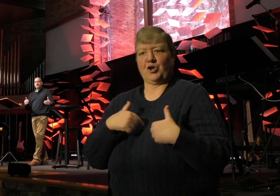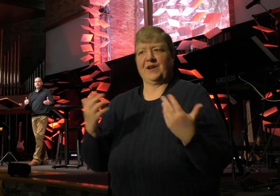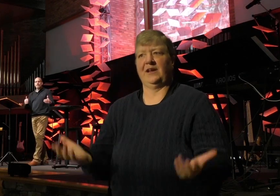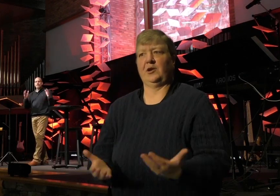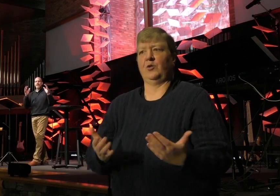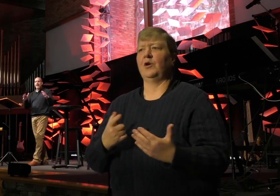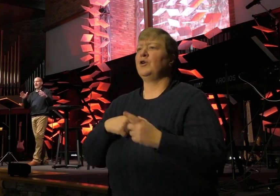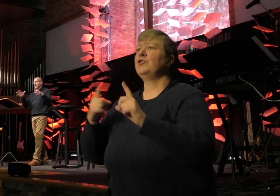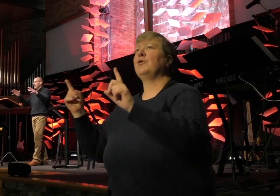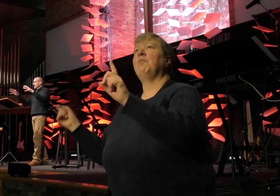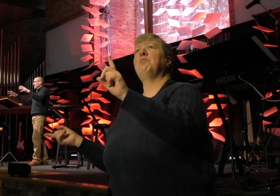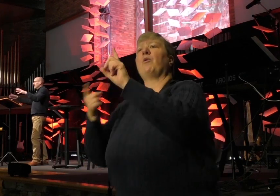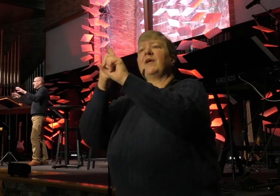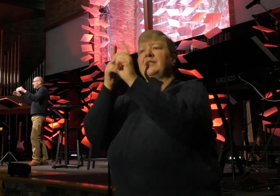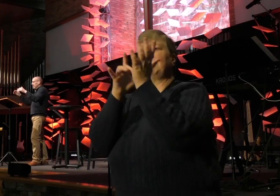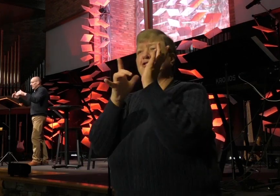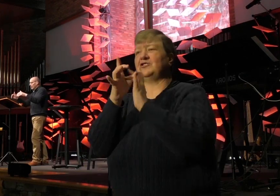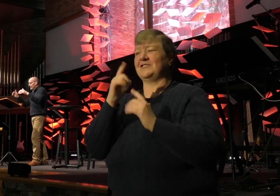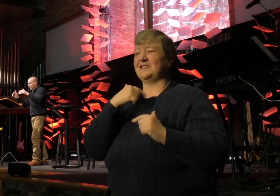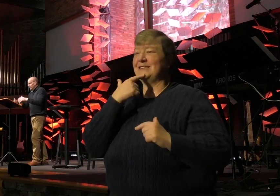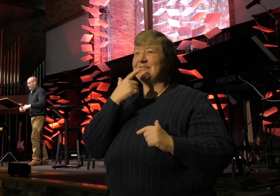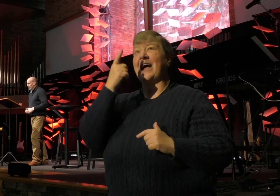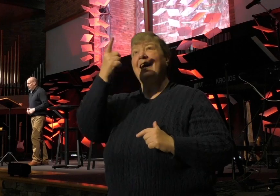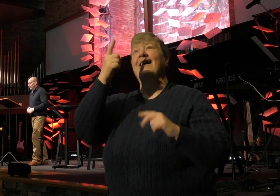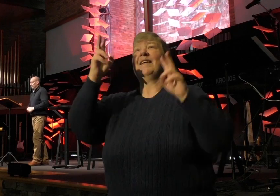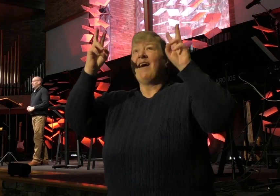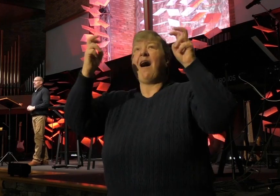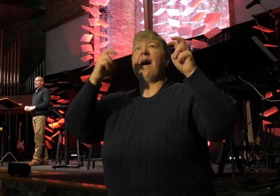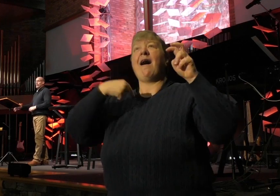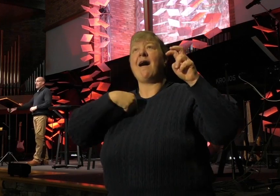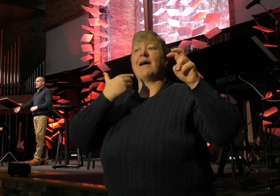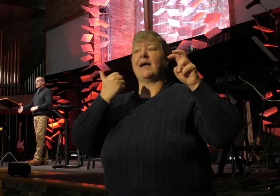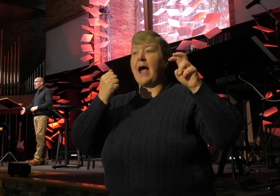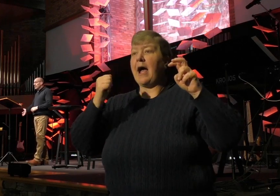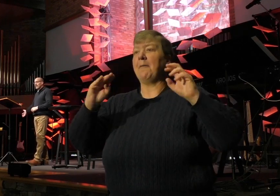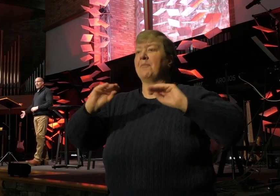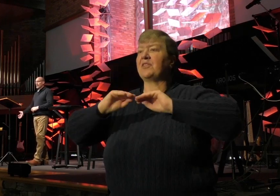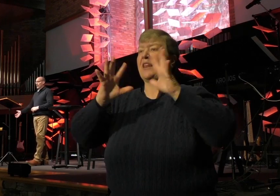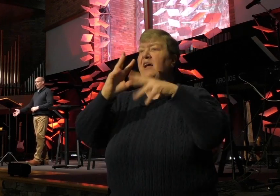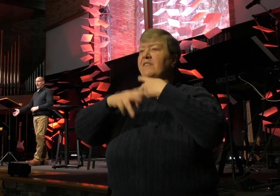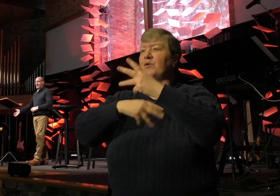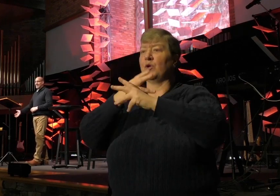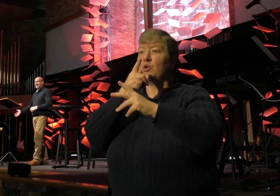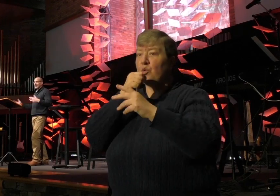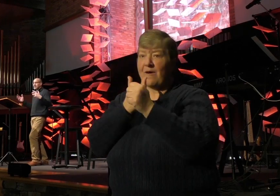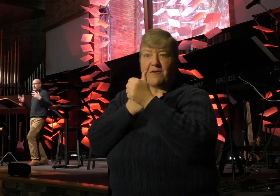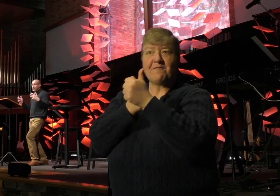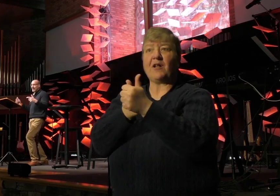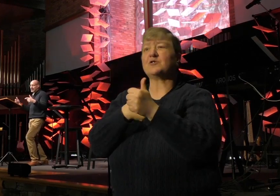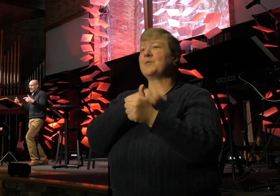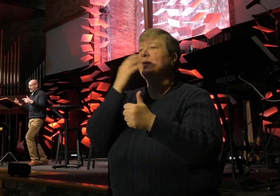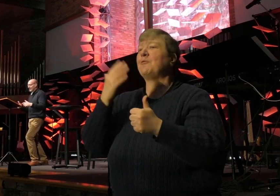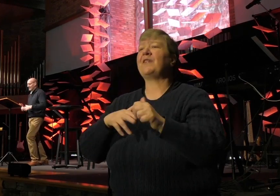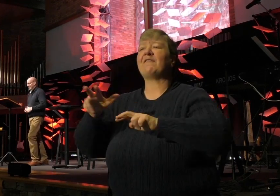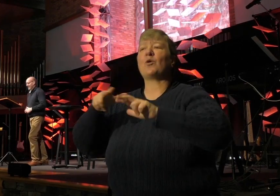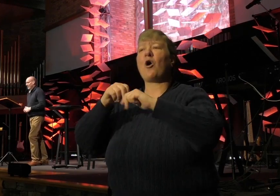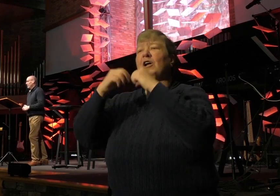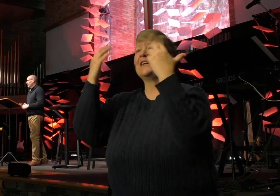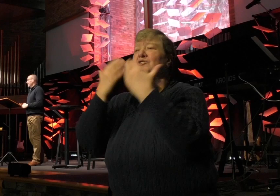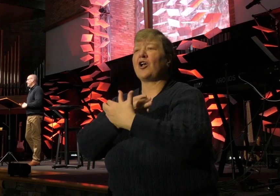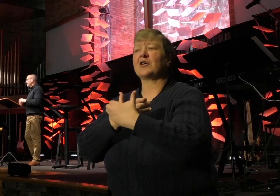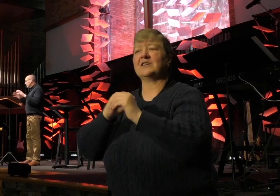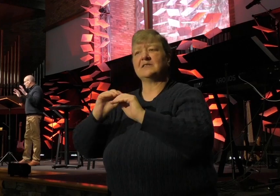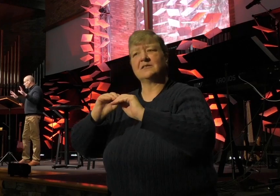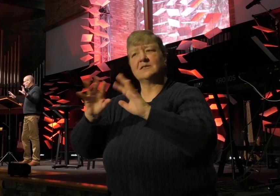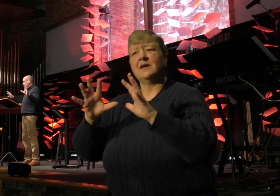them to Jesus, who said, I am the light of the world. Whoever follows me will never walk in darkness, but will have the light